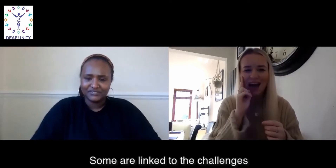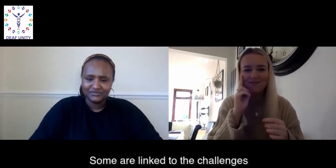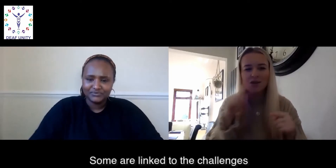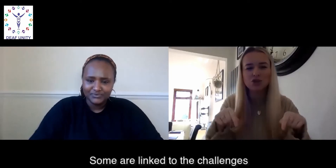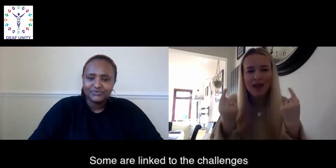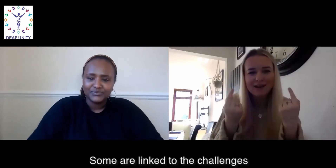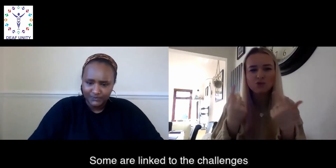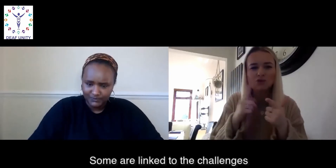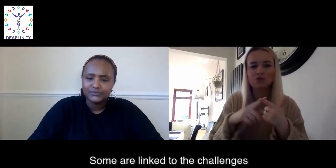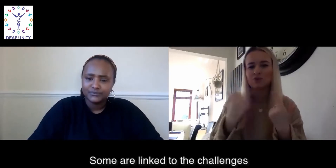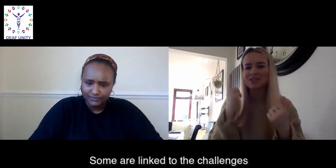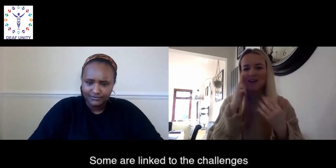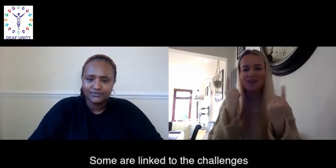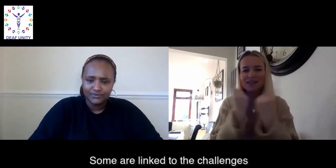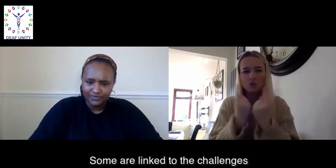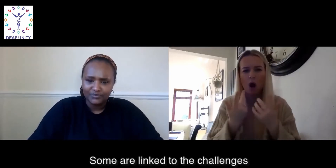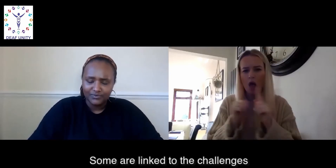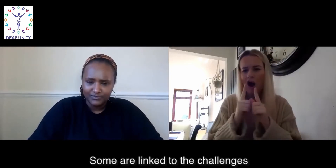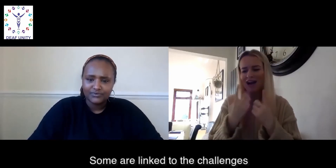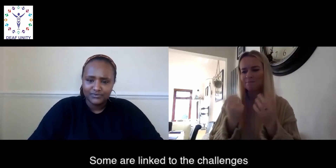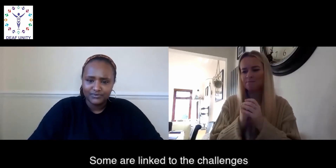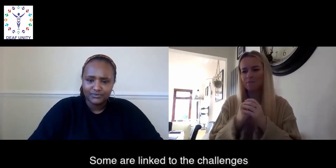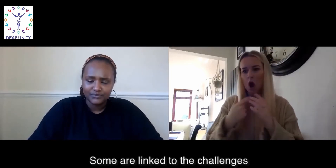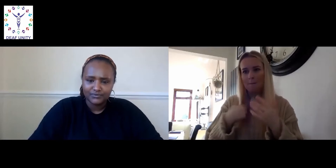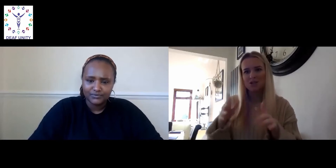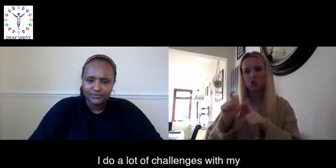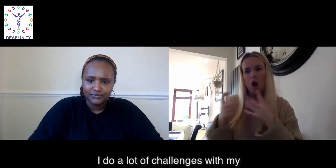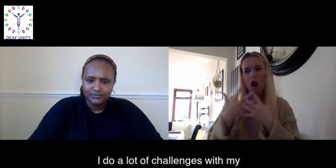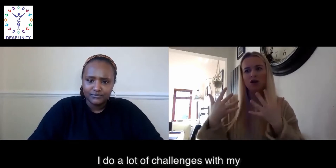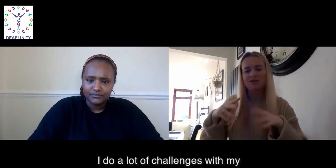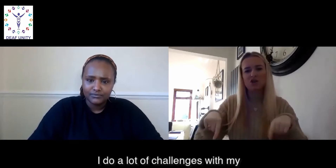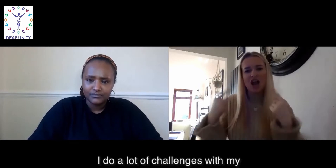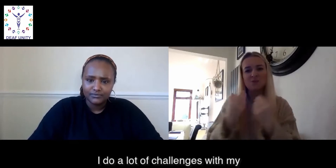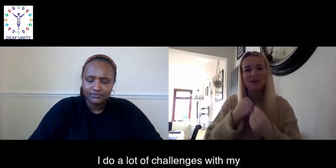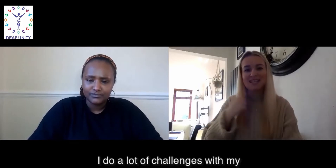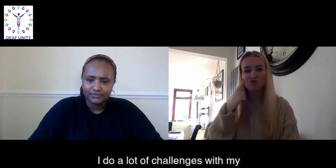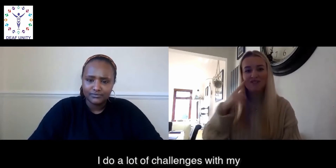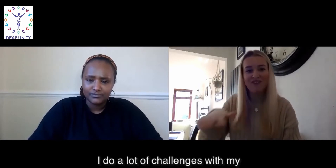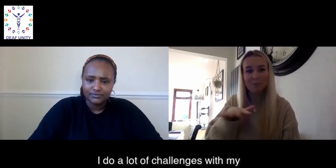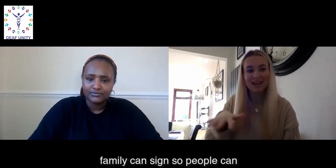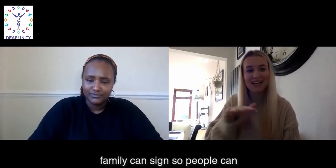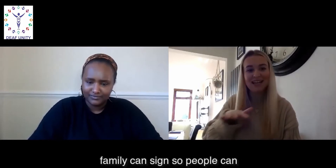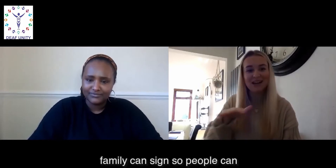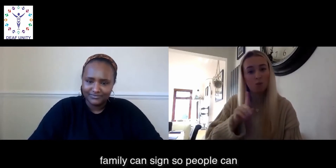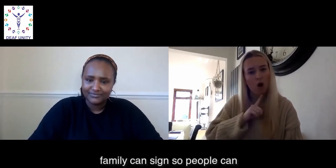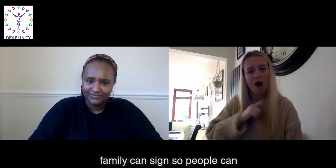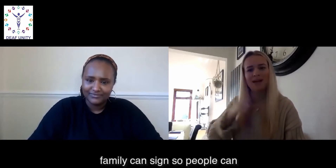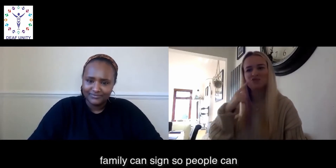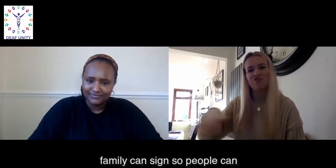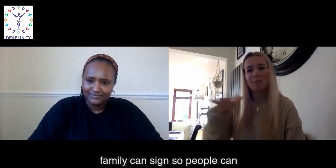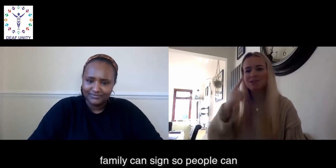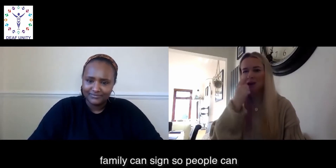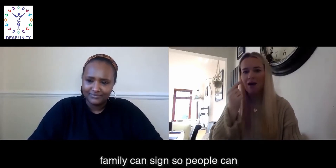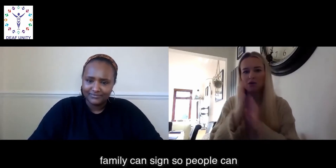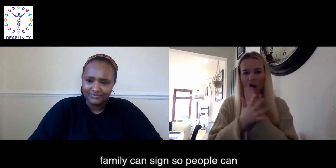Some are linked to the challenges of being deaf and deaf issues. I do a lot of challenges for my hearing family because my hearing family can sign, so people can